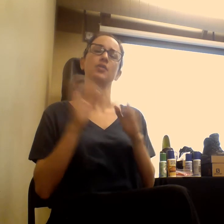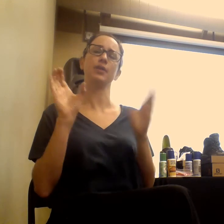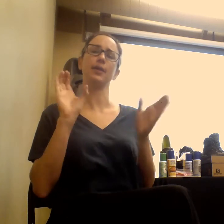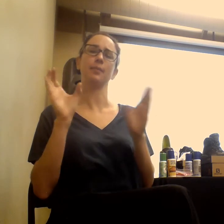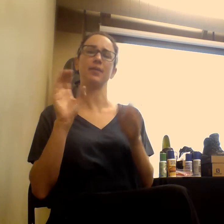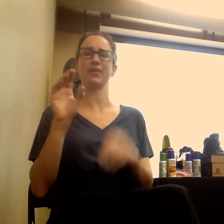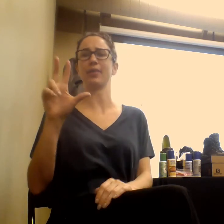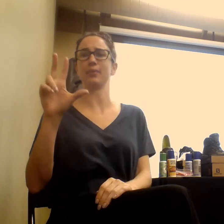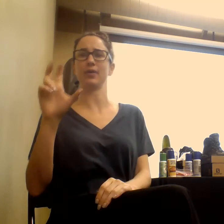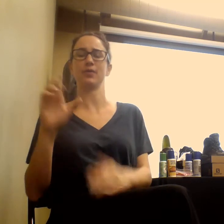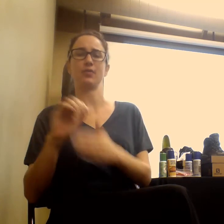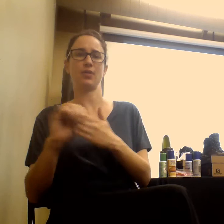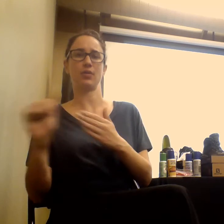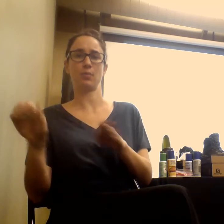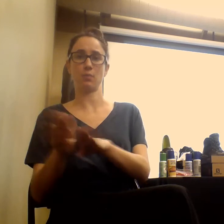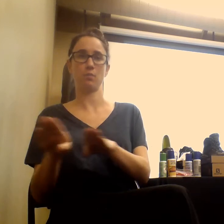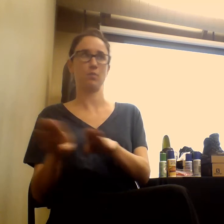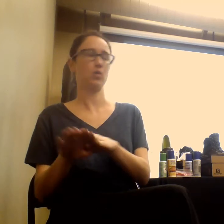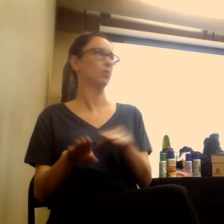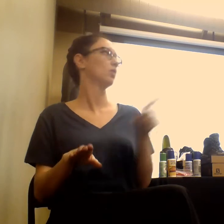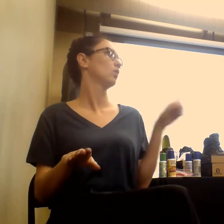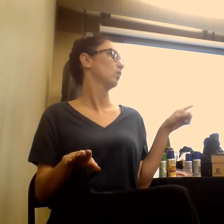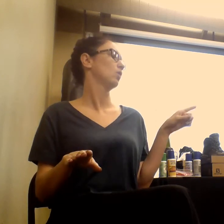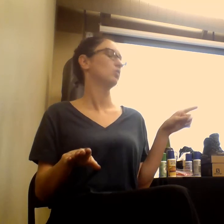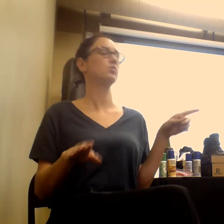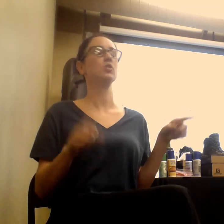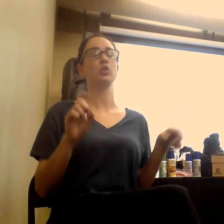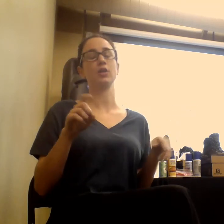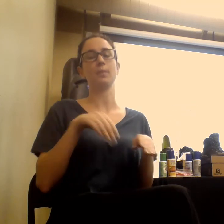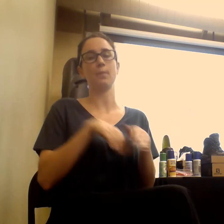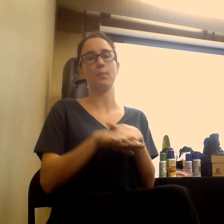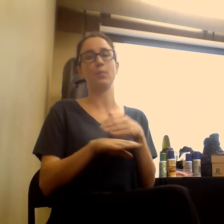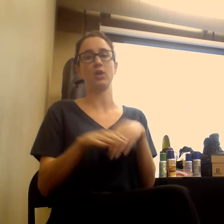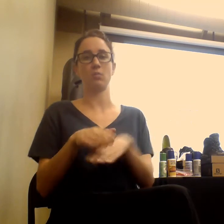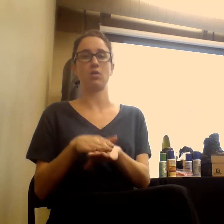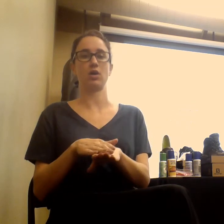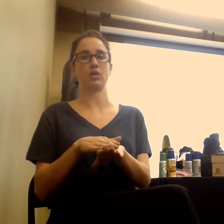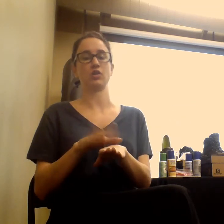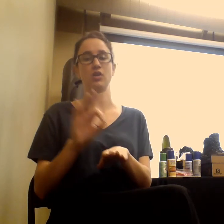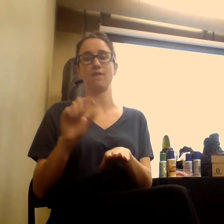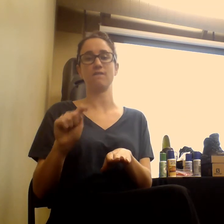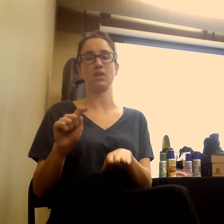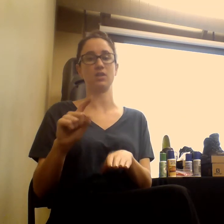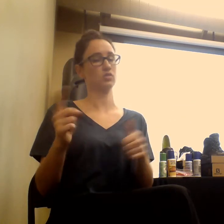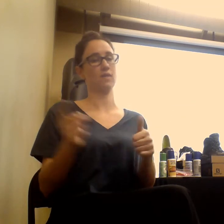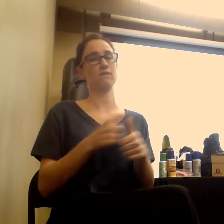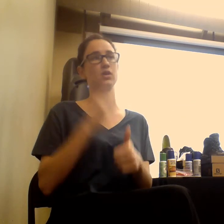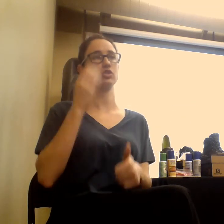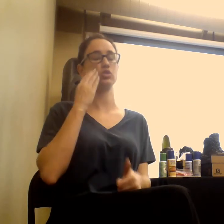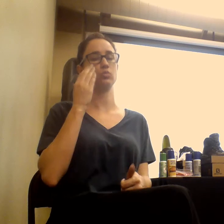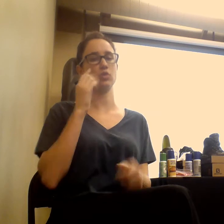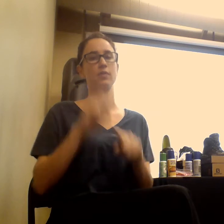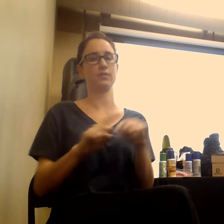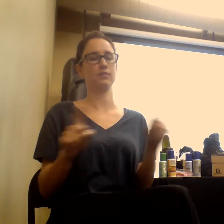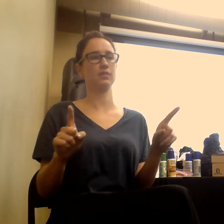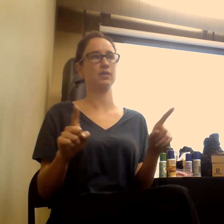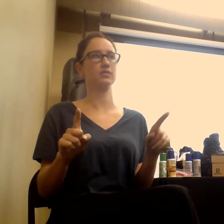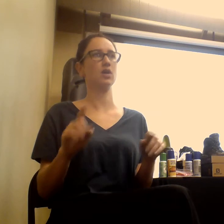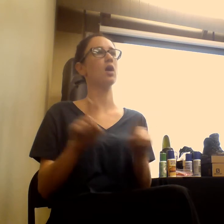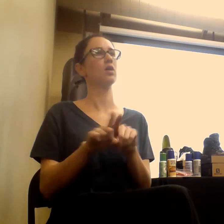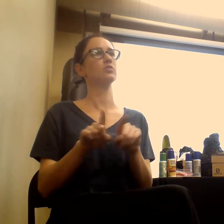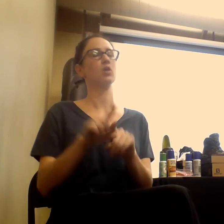right away. Second thing is back to what we talked about, using polyurethane for the shank instead of an EVA foam.